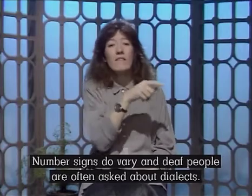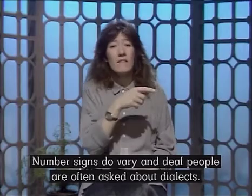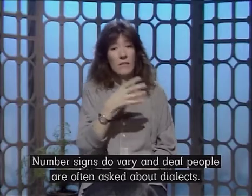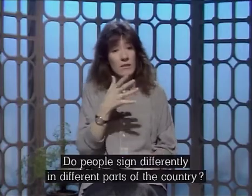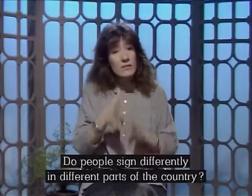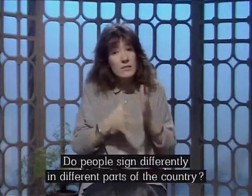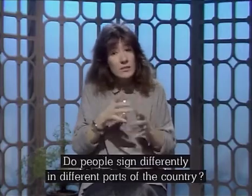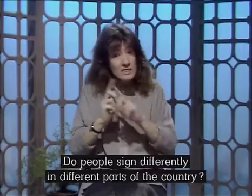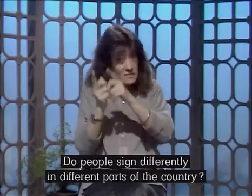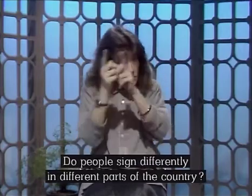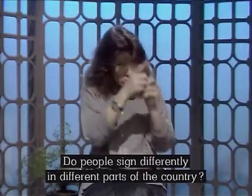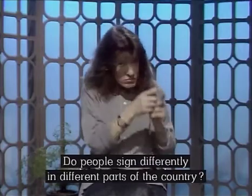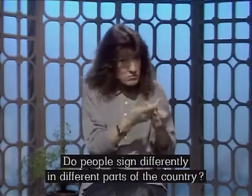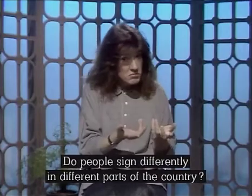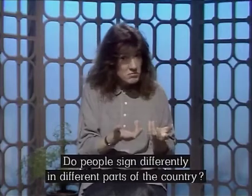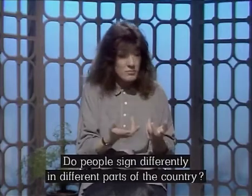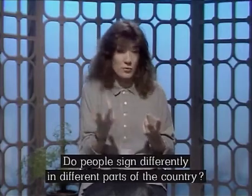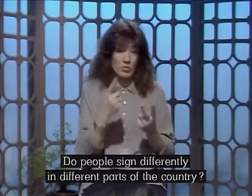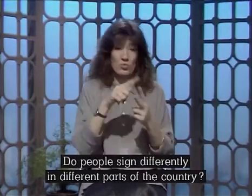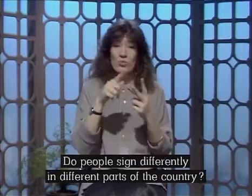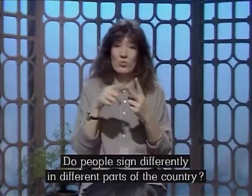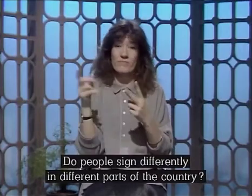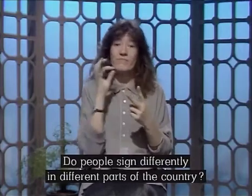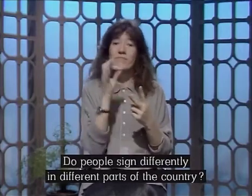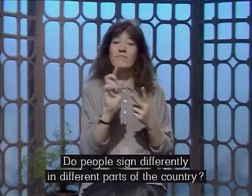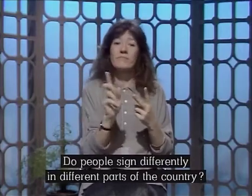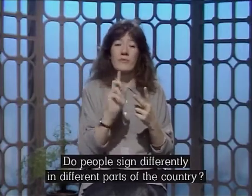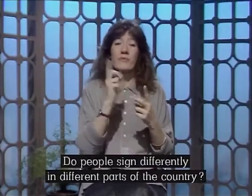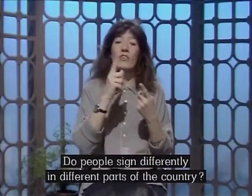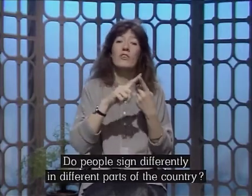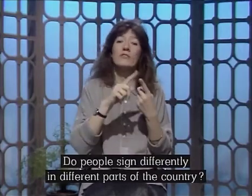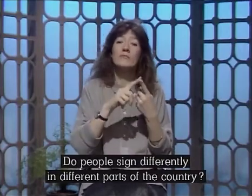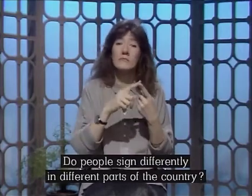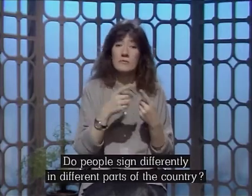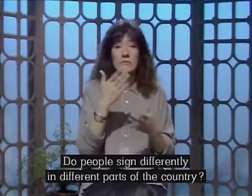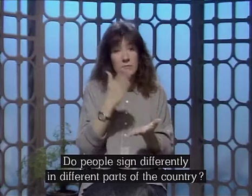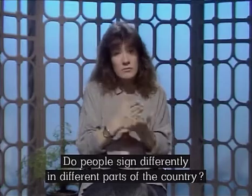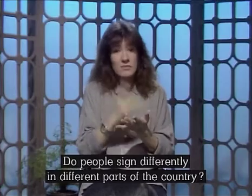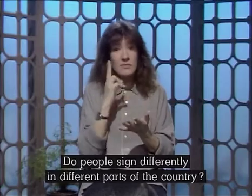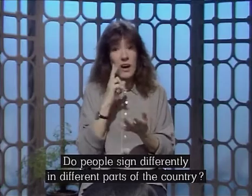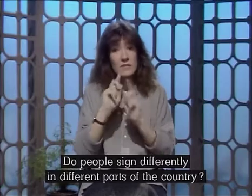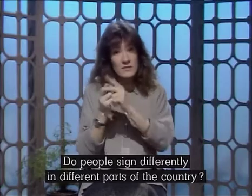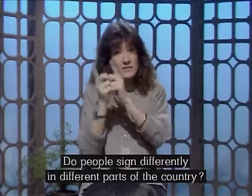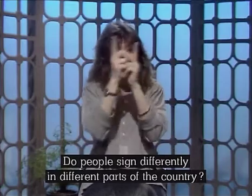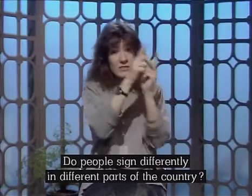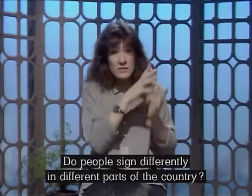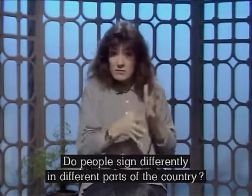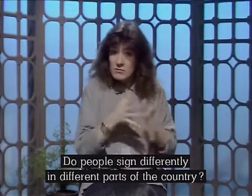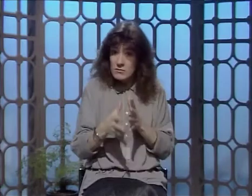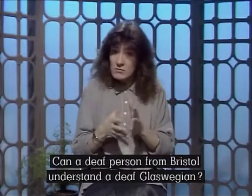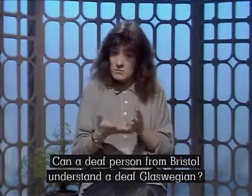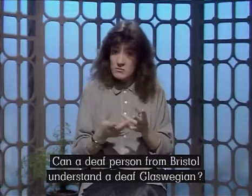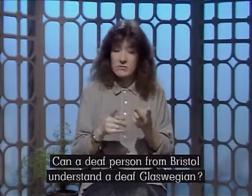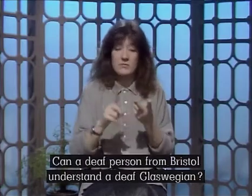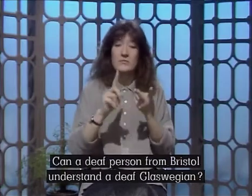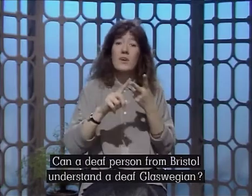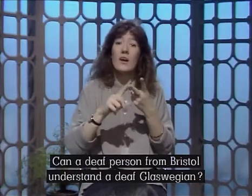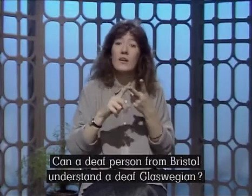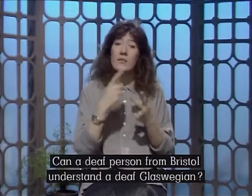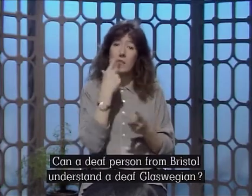about regional dialects. Do people sign differently in different parts of the country? Can a deaf